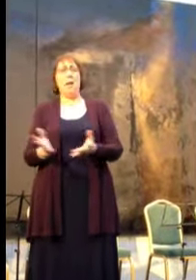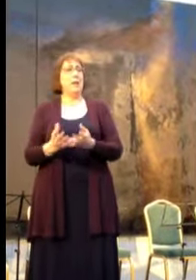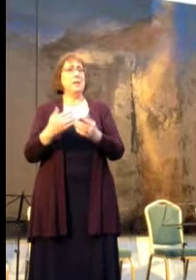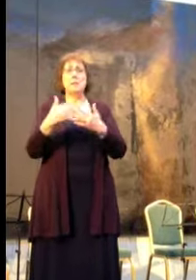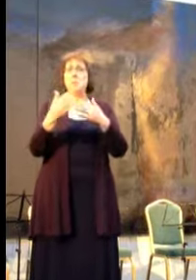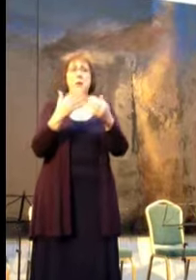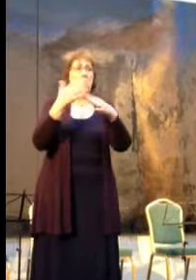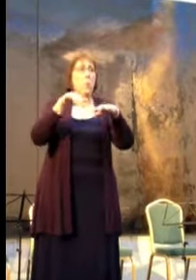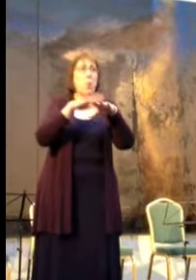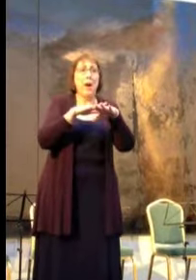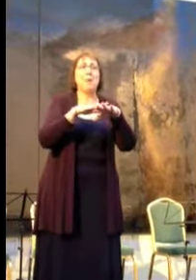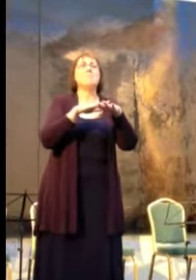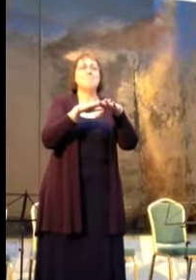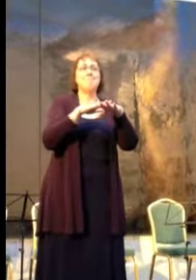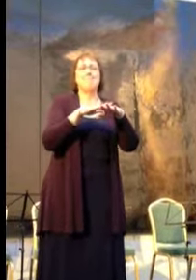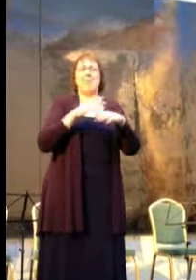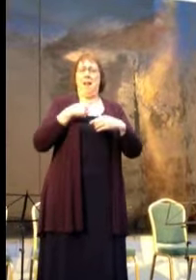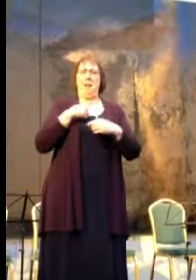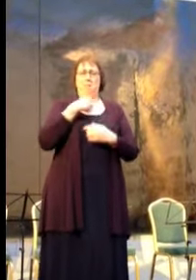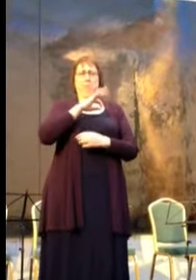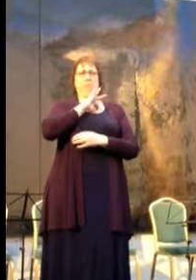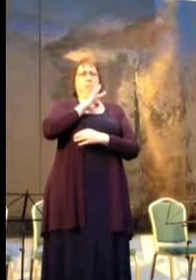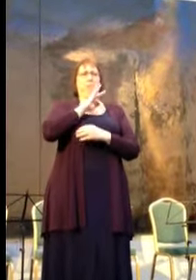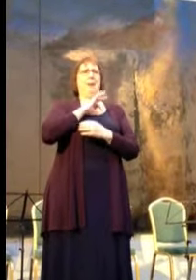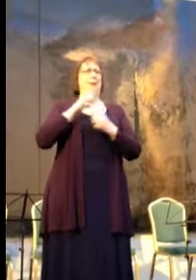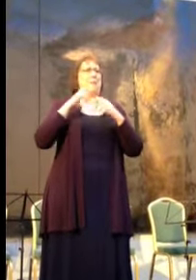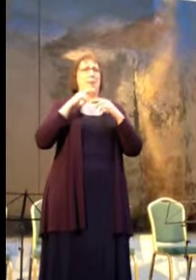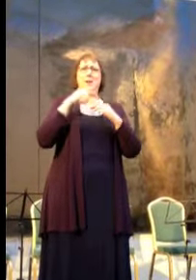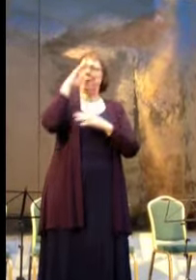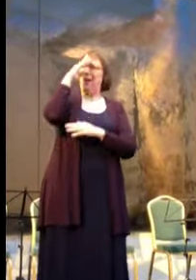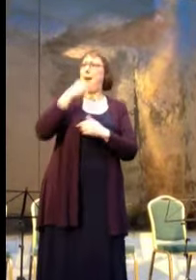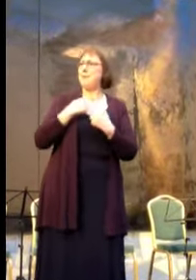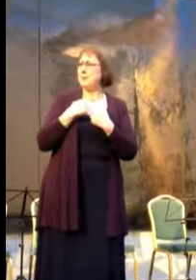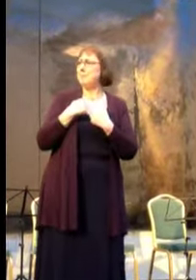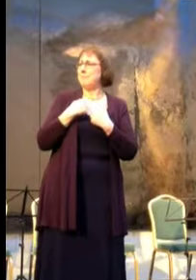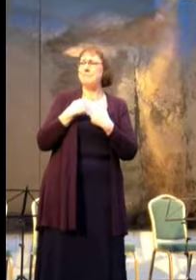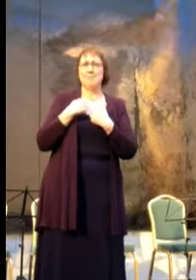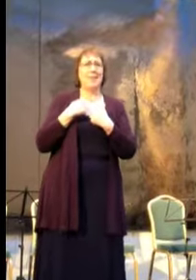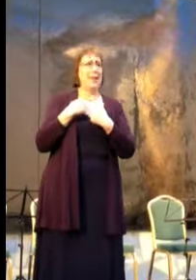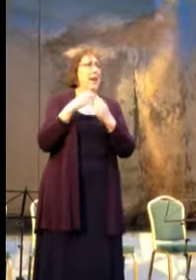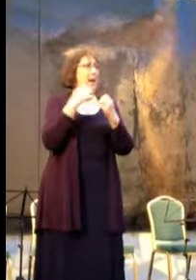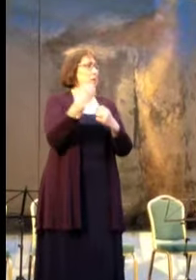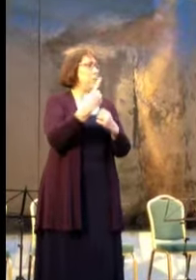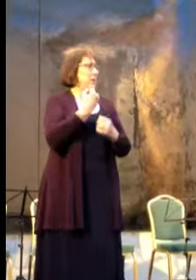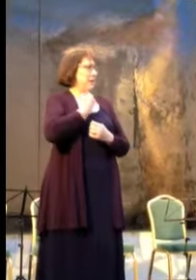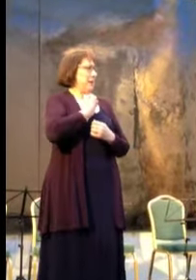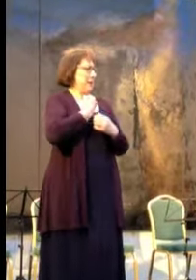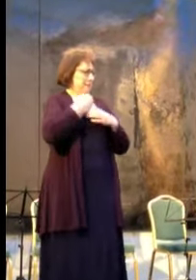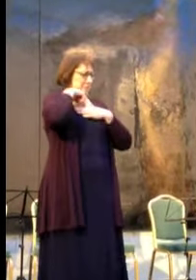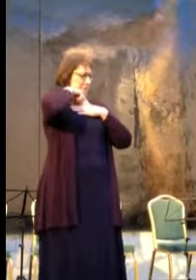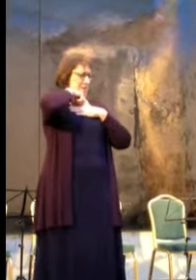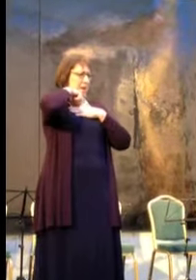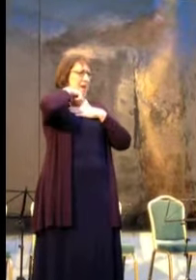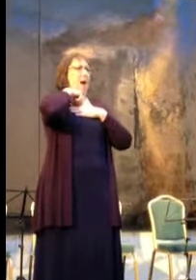they may find themselves. So it's a day of celebration for all those who identify Irishness in